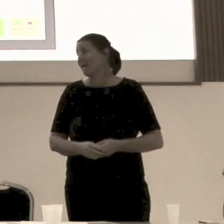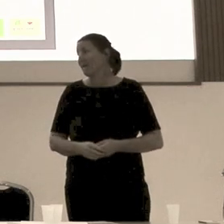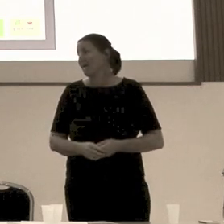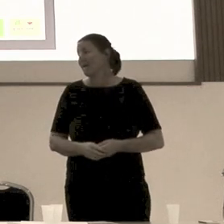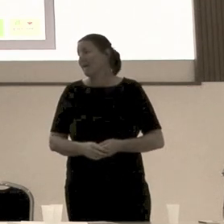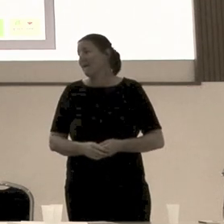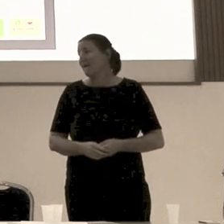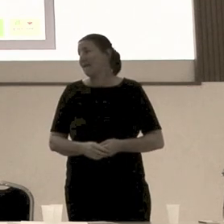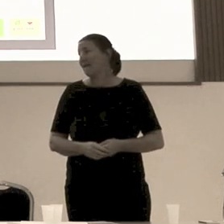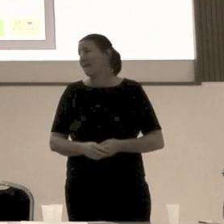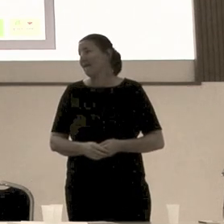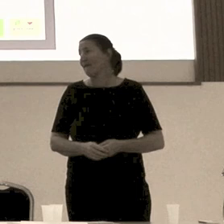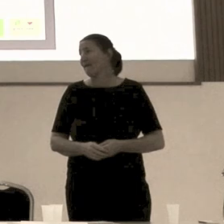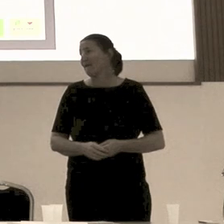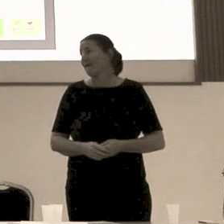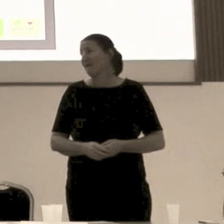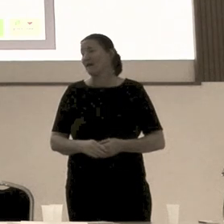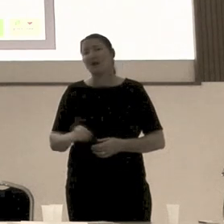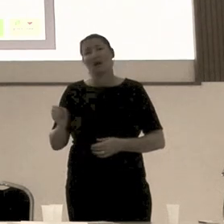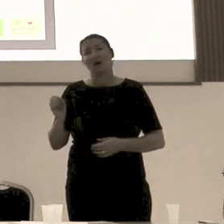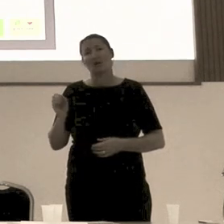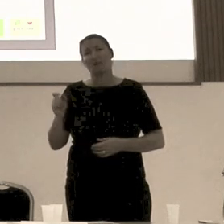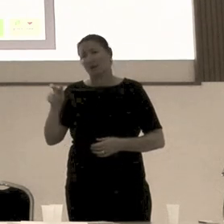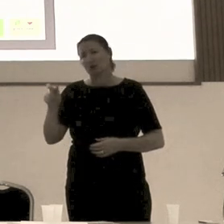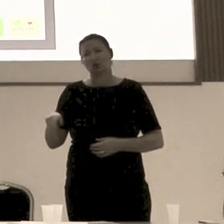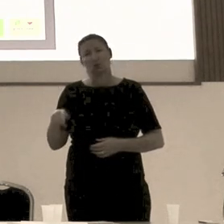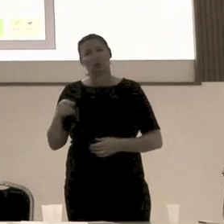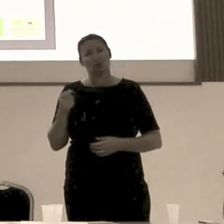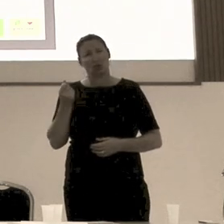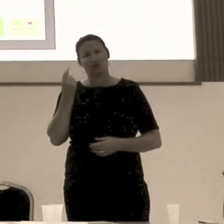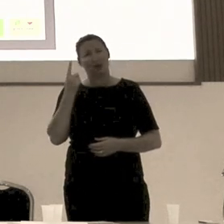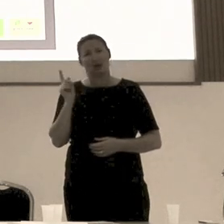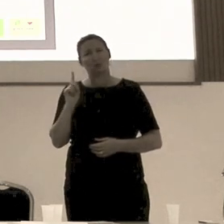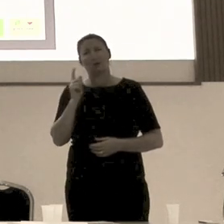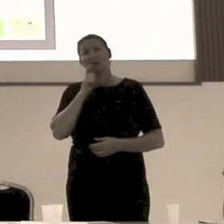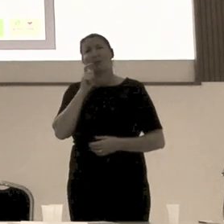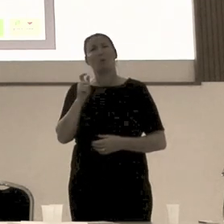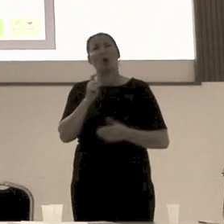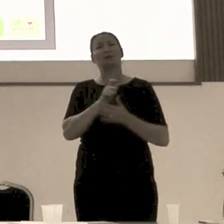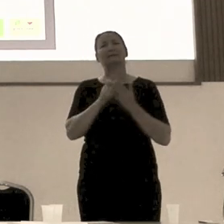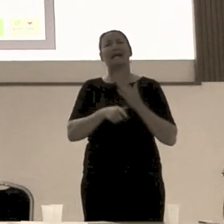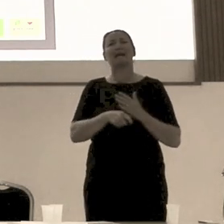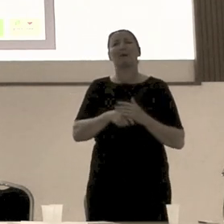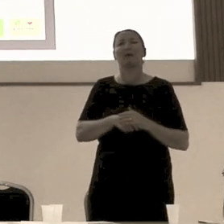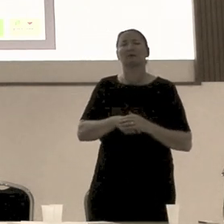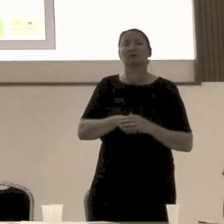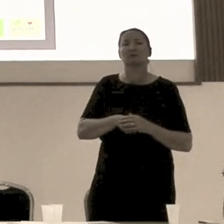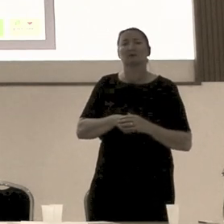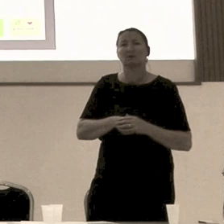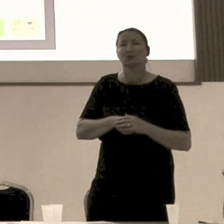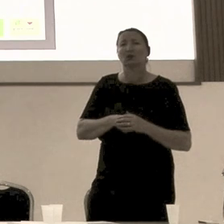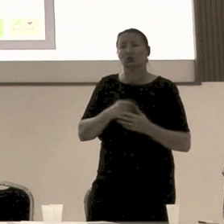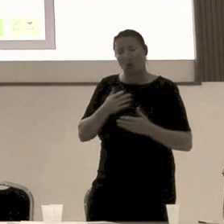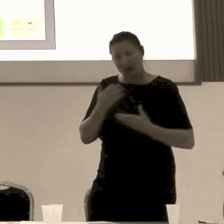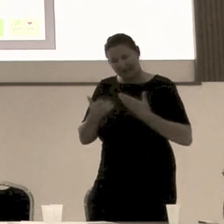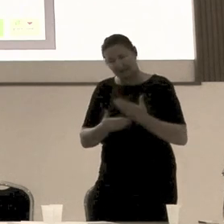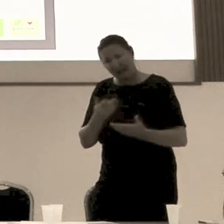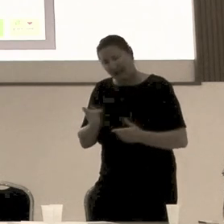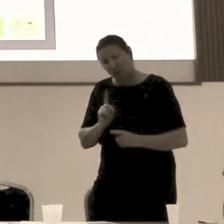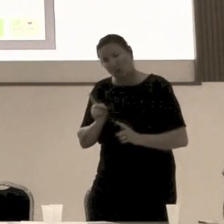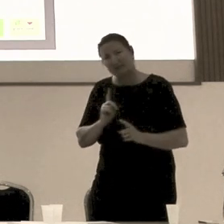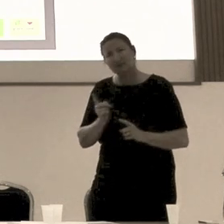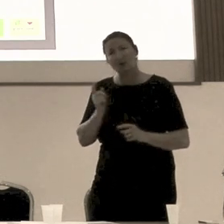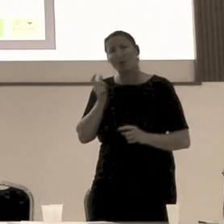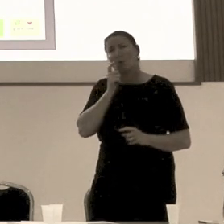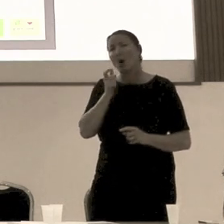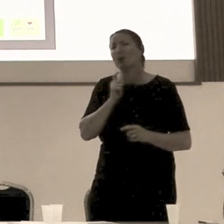none of the students seemed to know the word disability or that they were disabled young people. So we did some work to raise consciousness